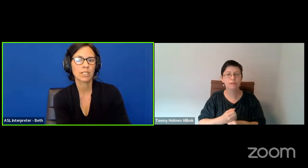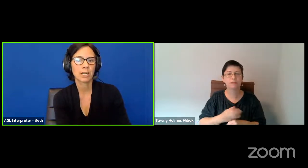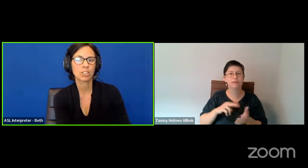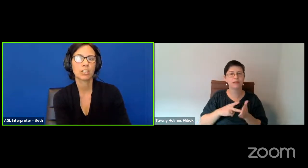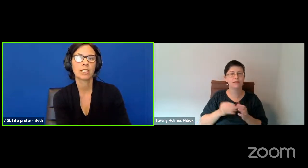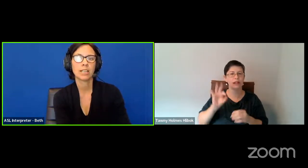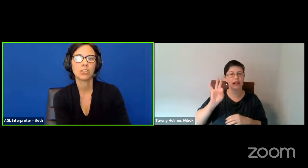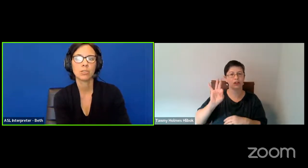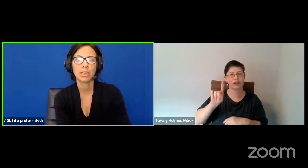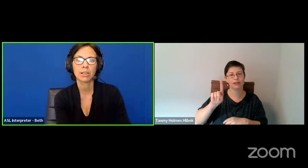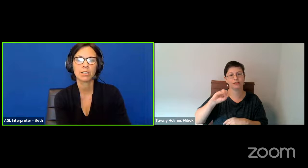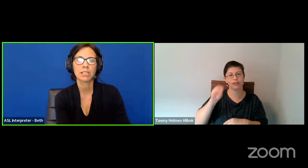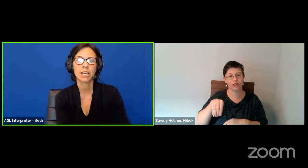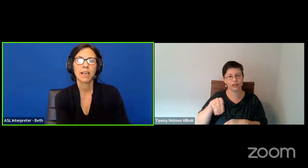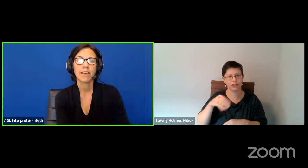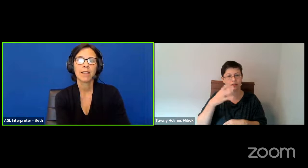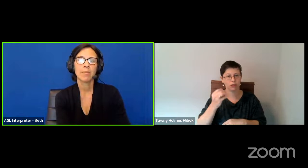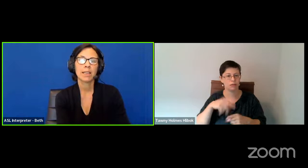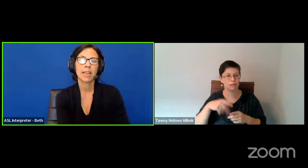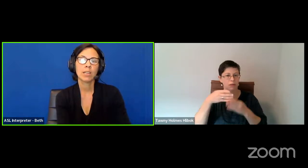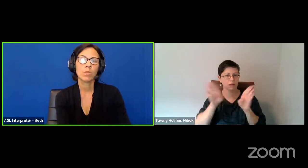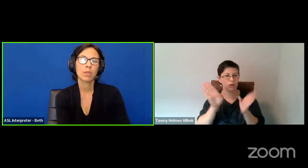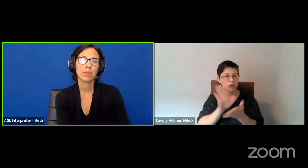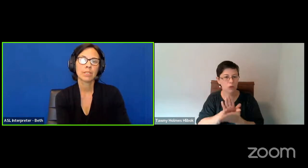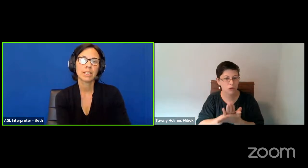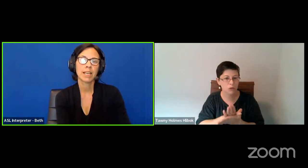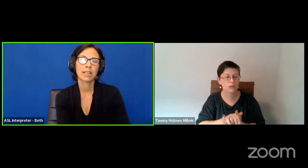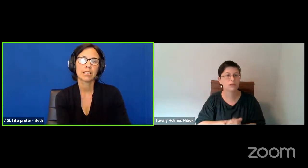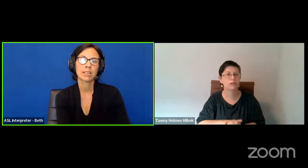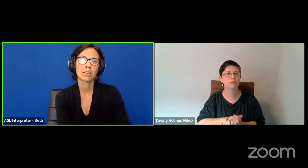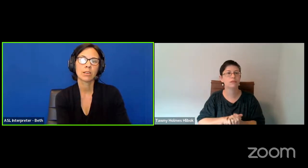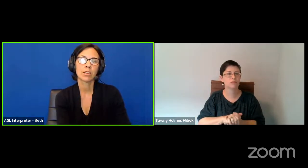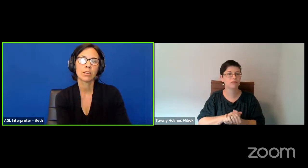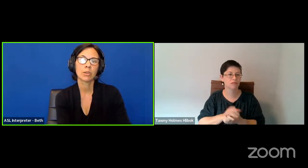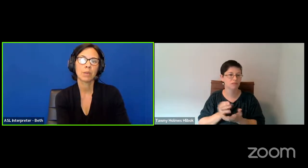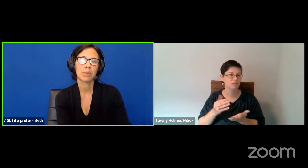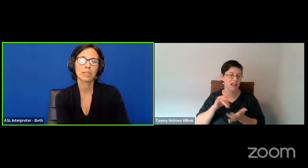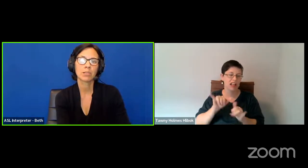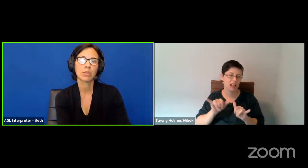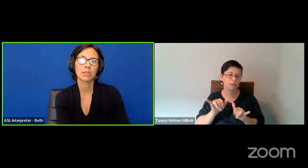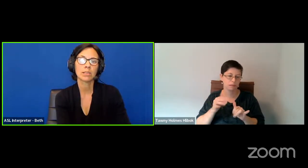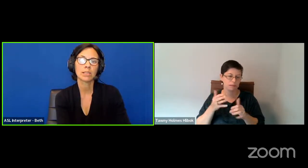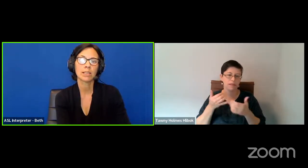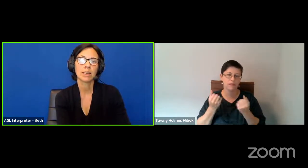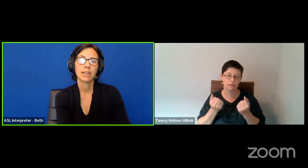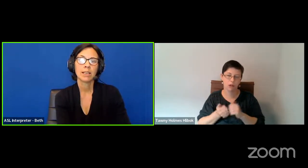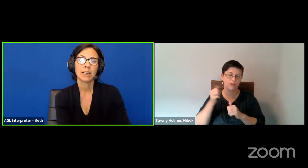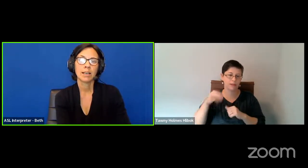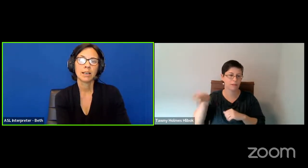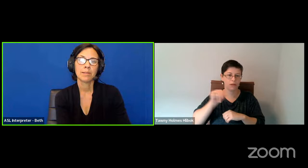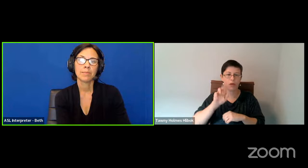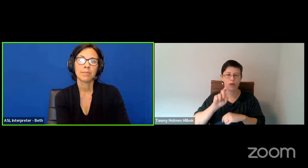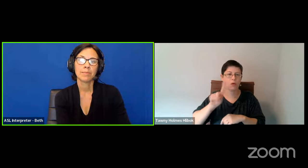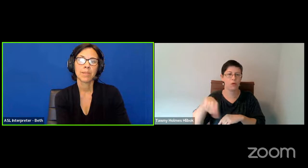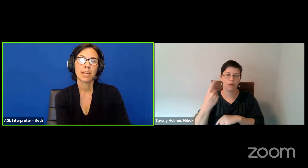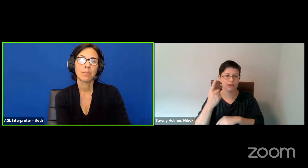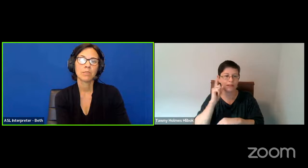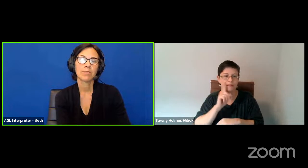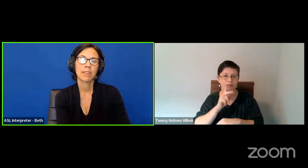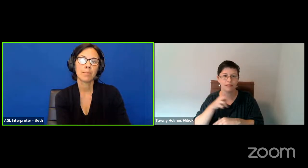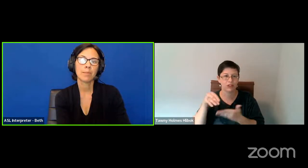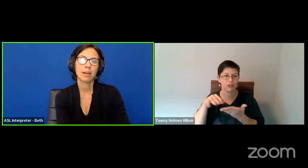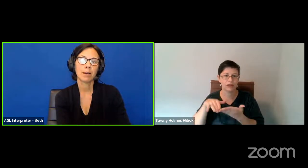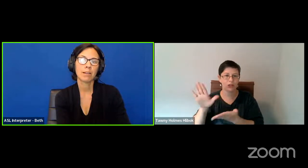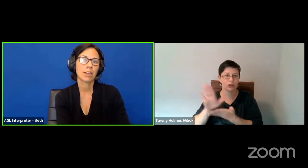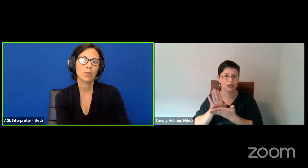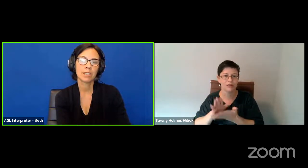was a reduction in 2 years. That meant 91% go to public schools. And most